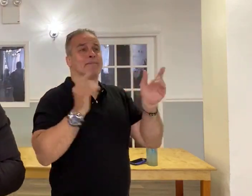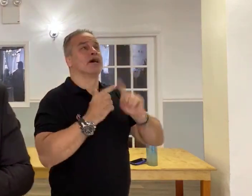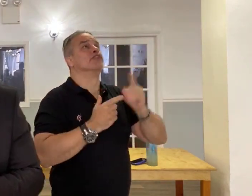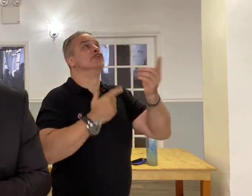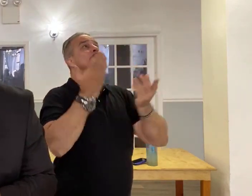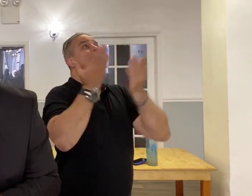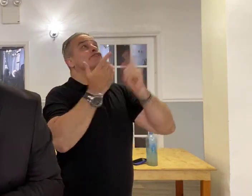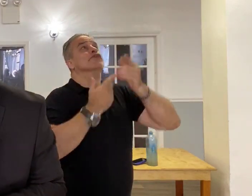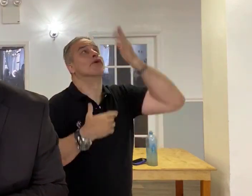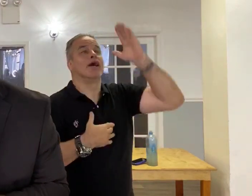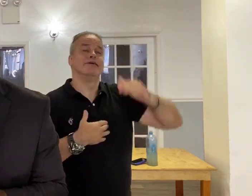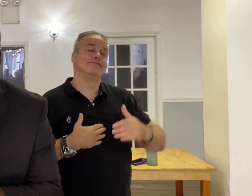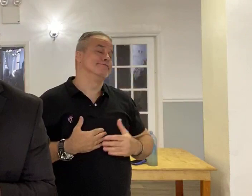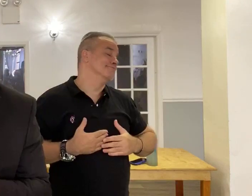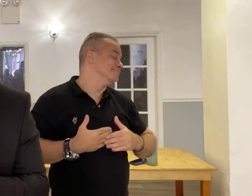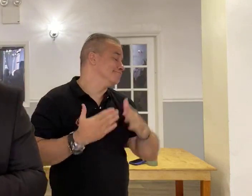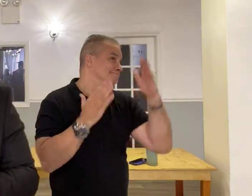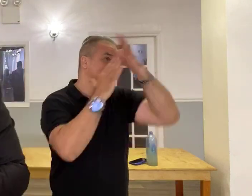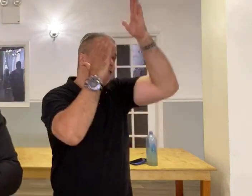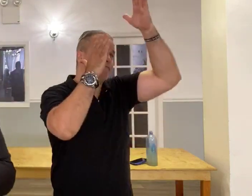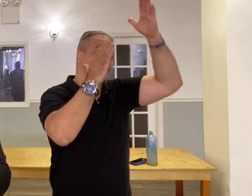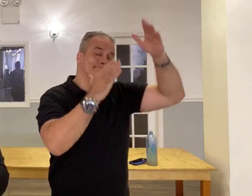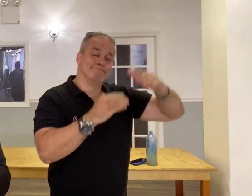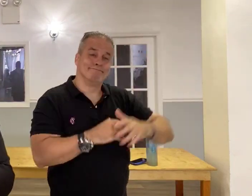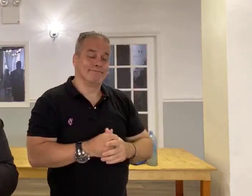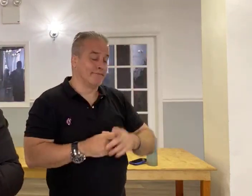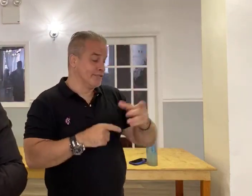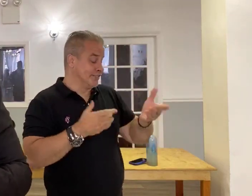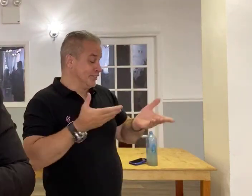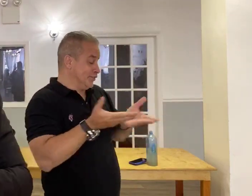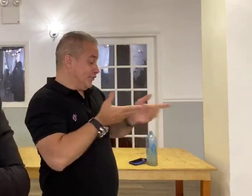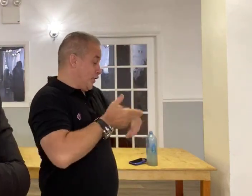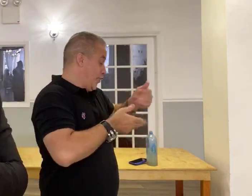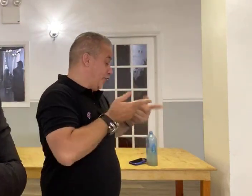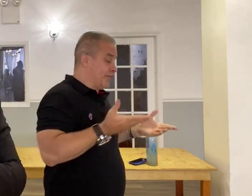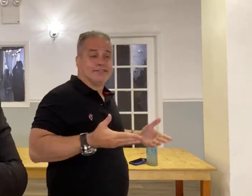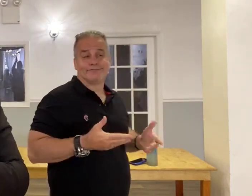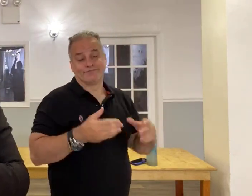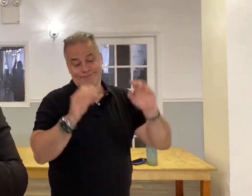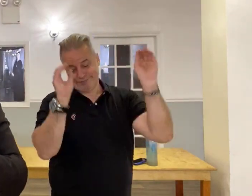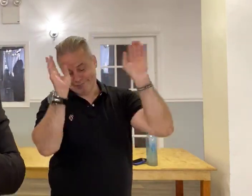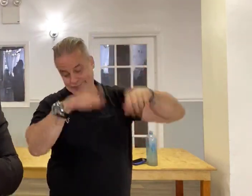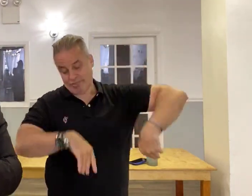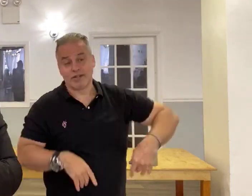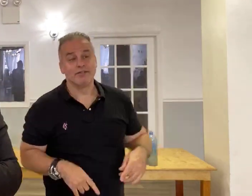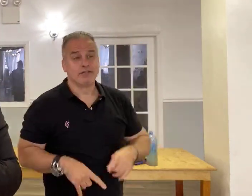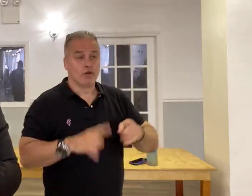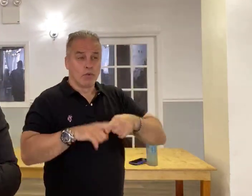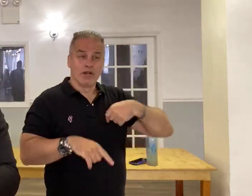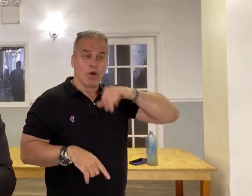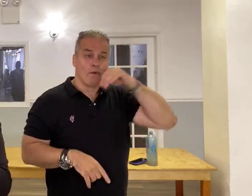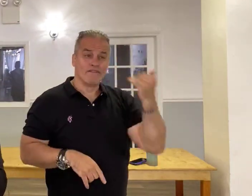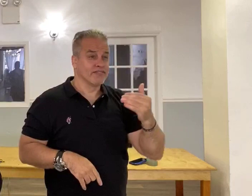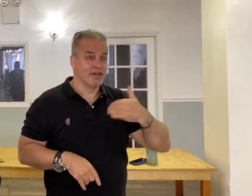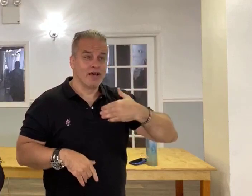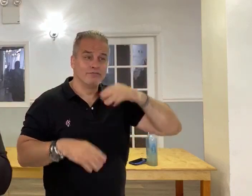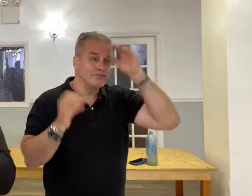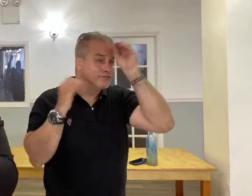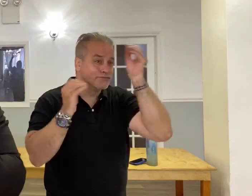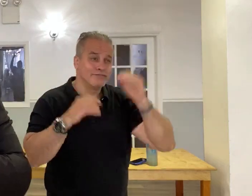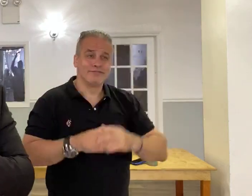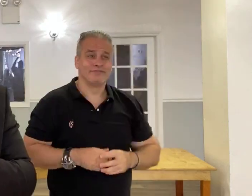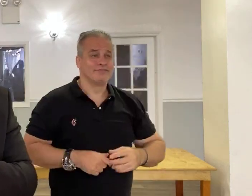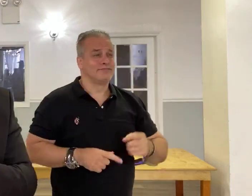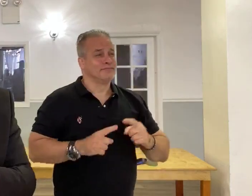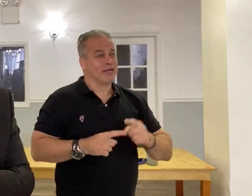call me to preach, if I knew then what I know now, I'd beg God, God, please call me to preach. Please pick